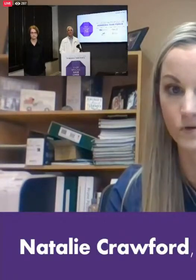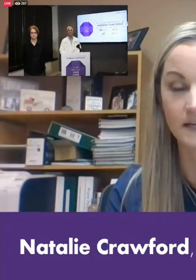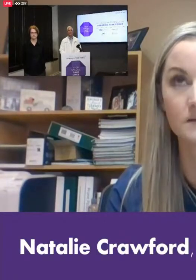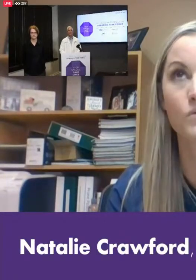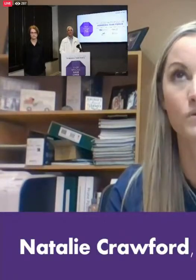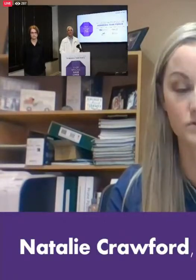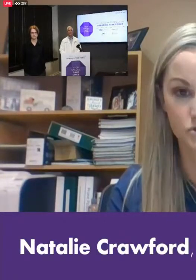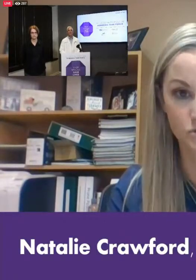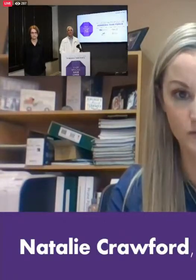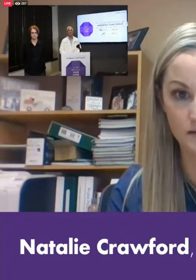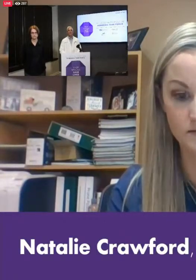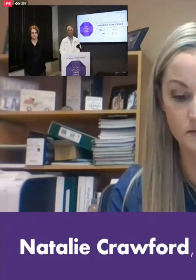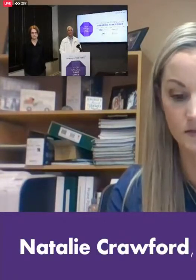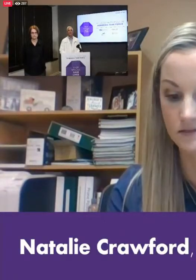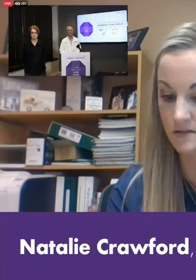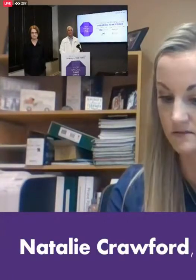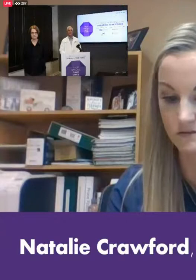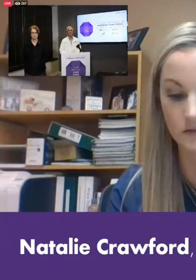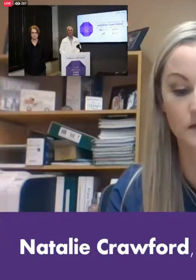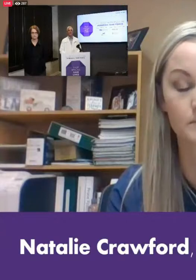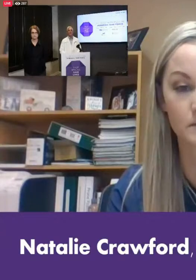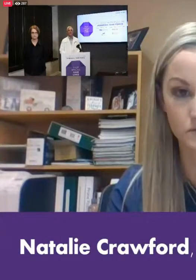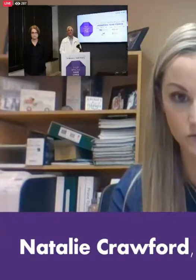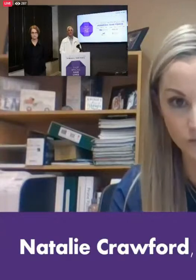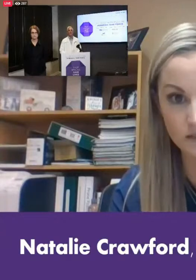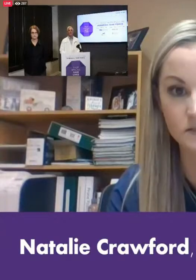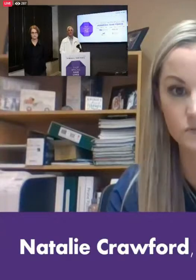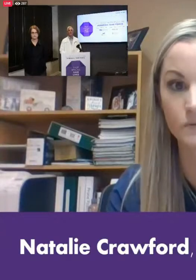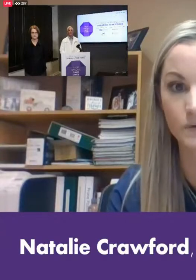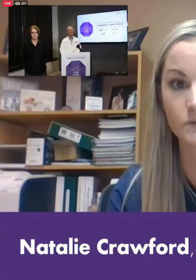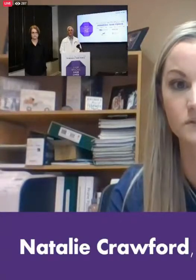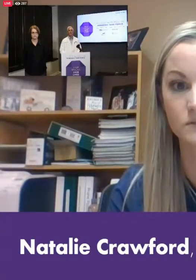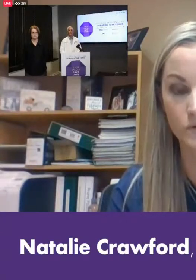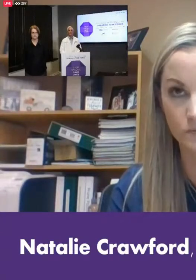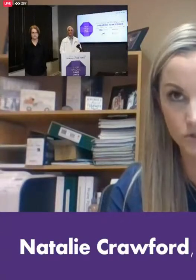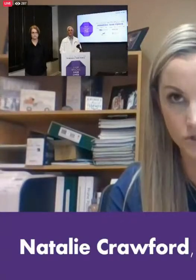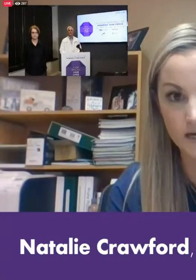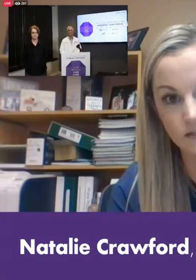be here any more than 2 weeks. And I said, yeah, about 2 weeks is